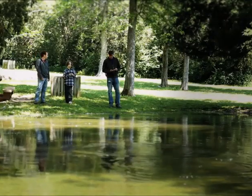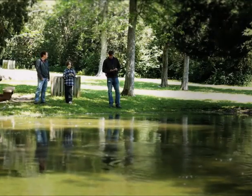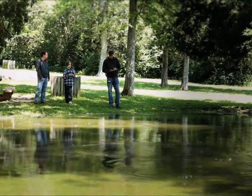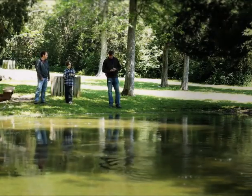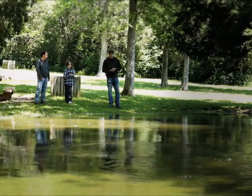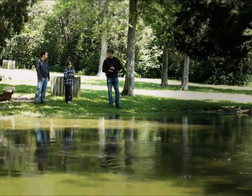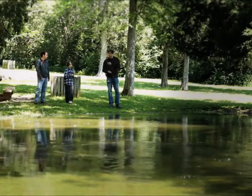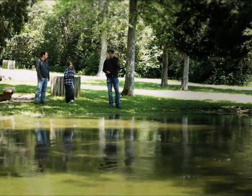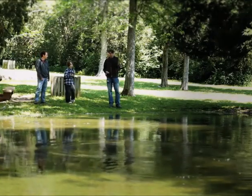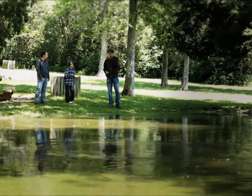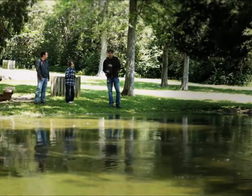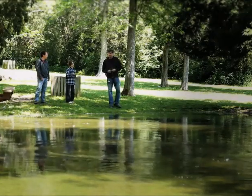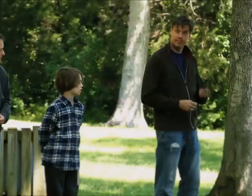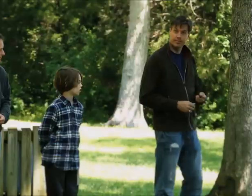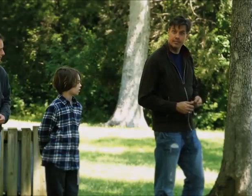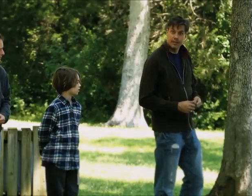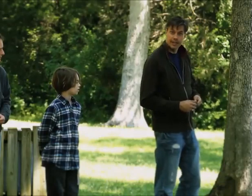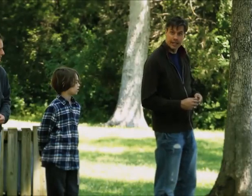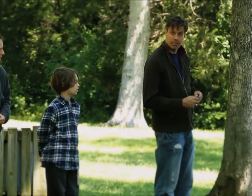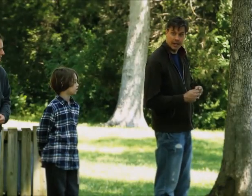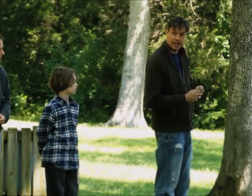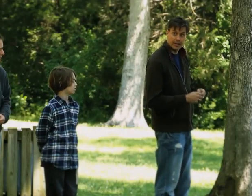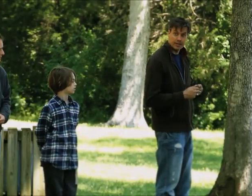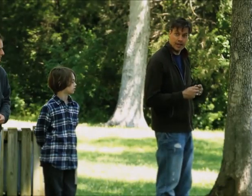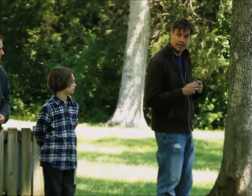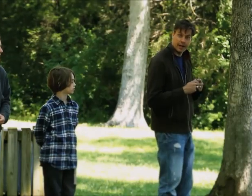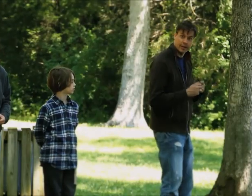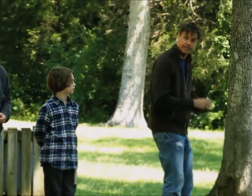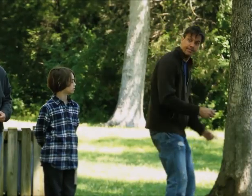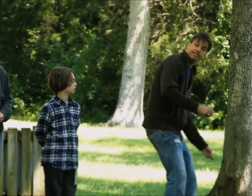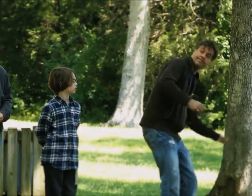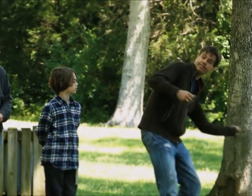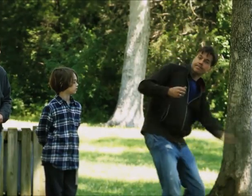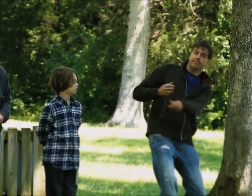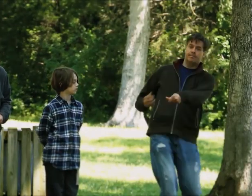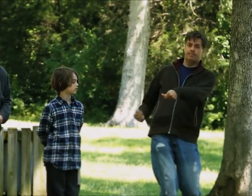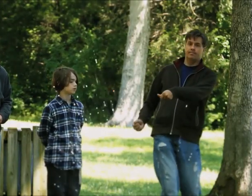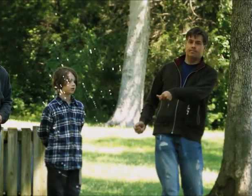This is for his part, keeping my kids safe at night.